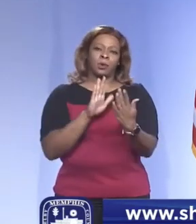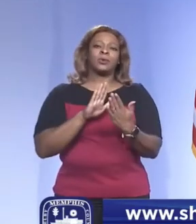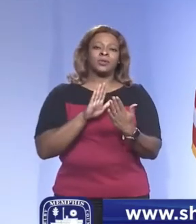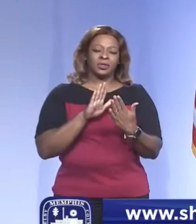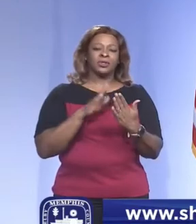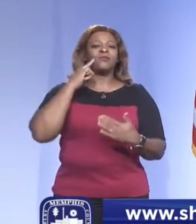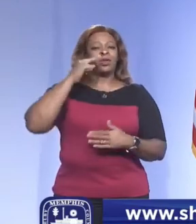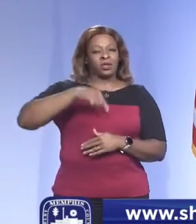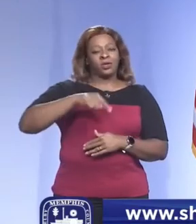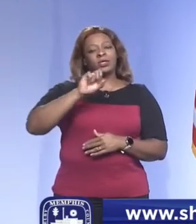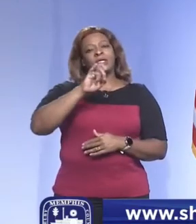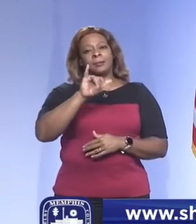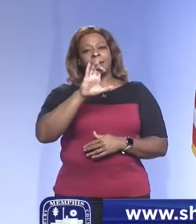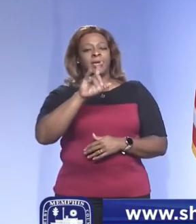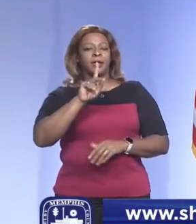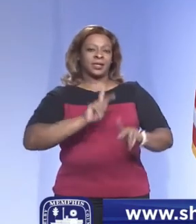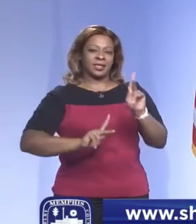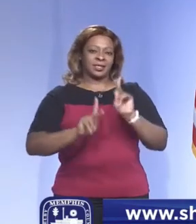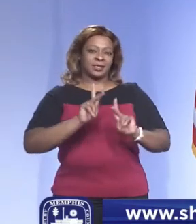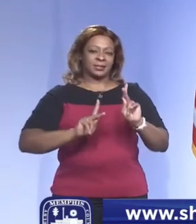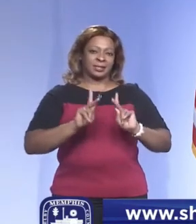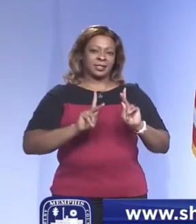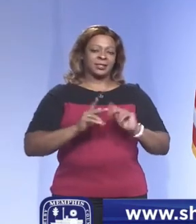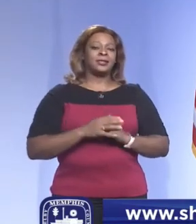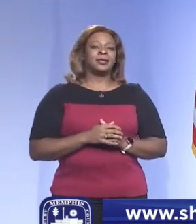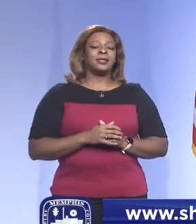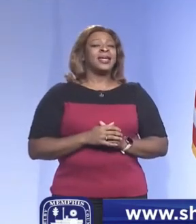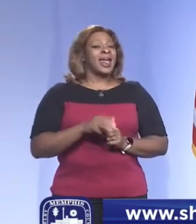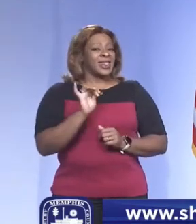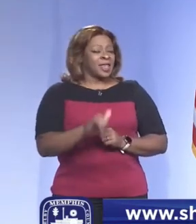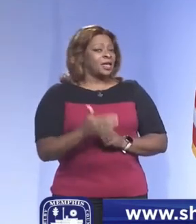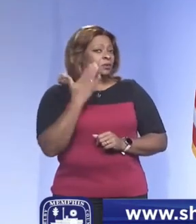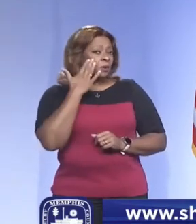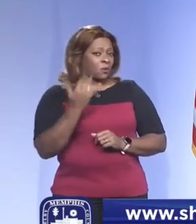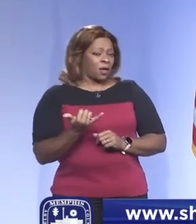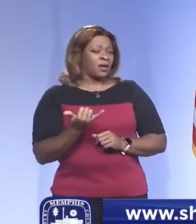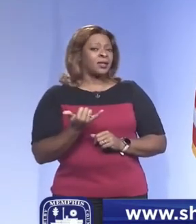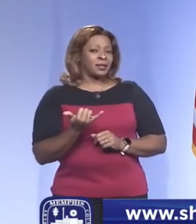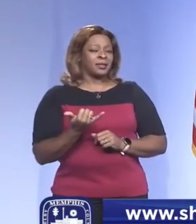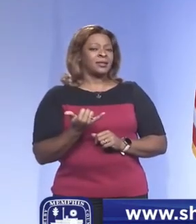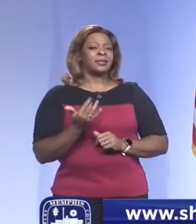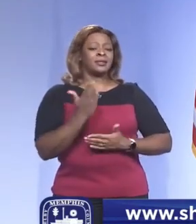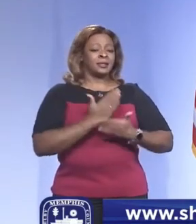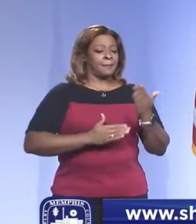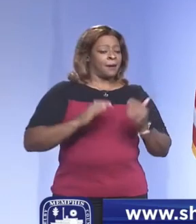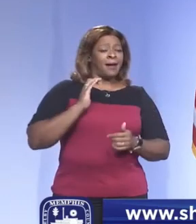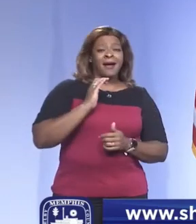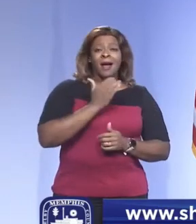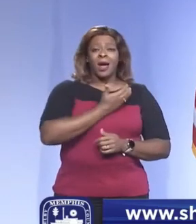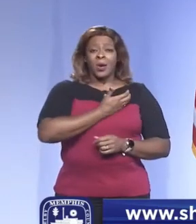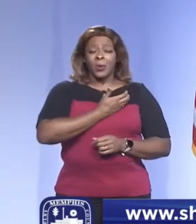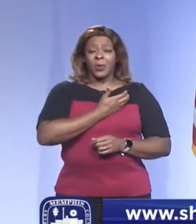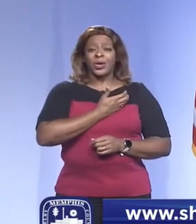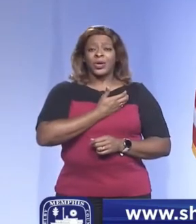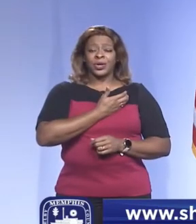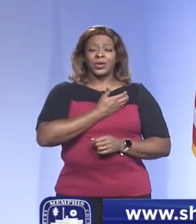for Shelby County citizens. And so that is why some of our